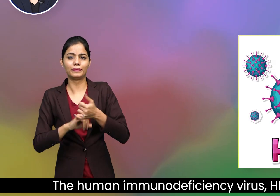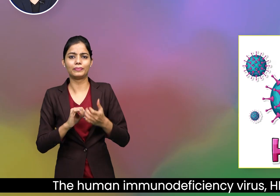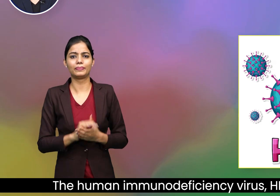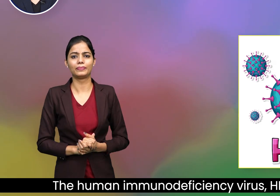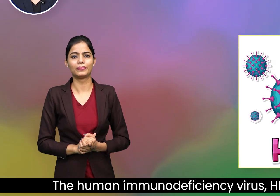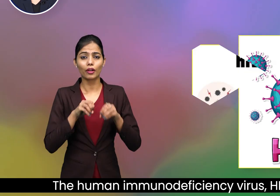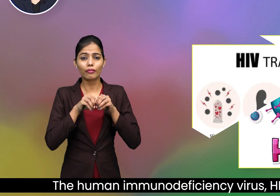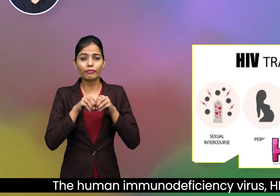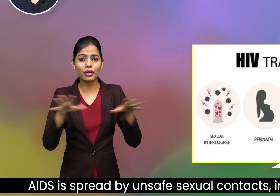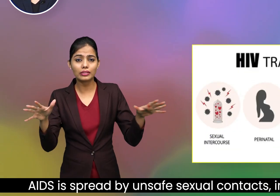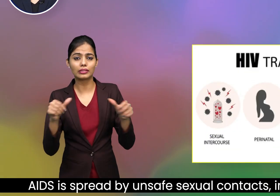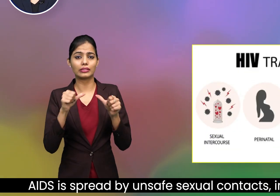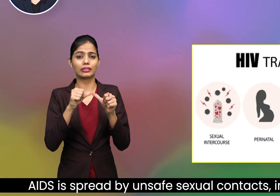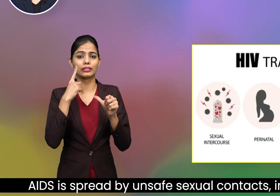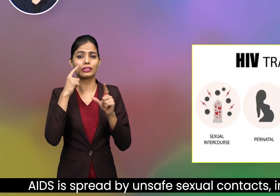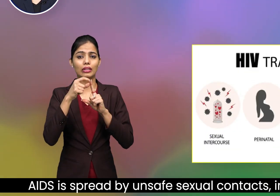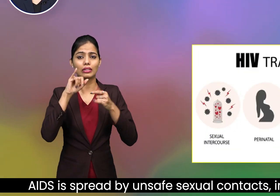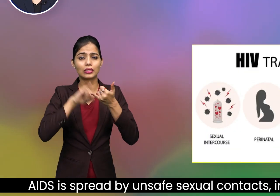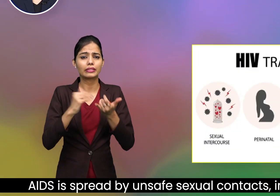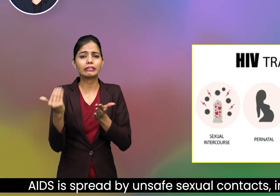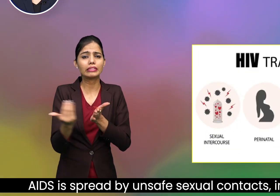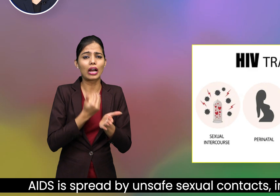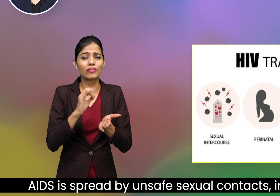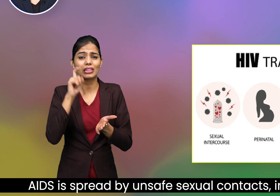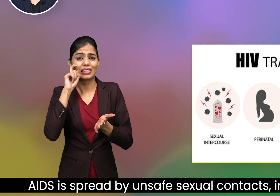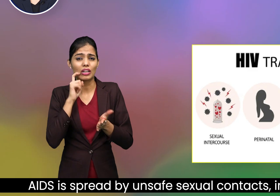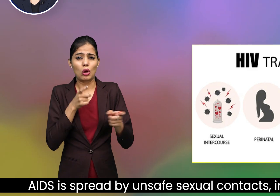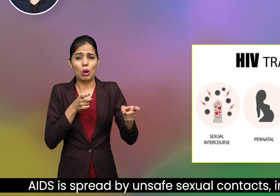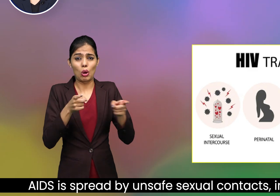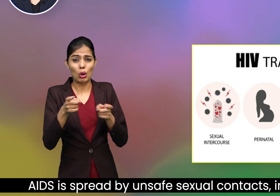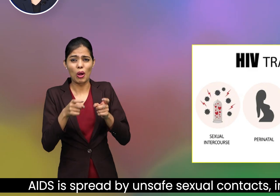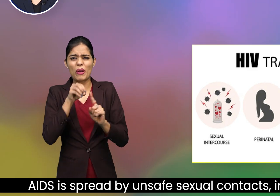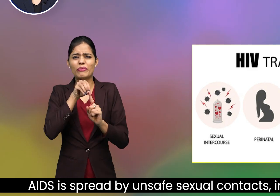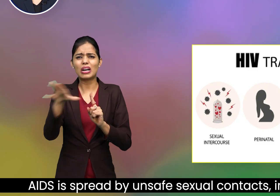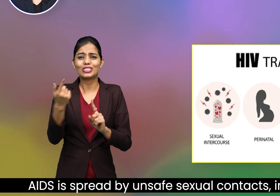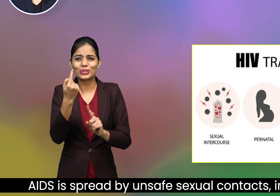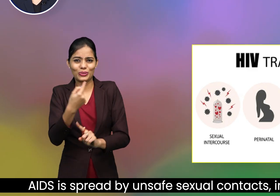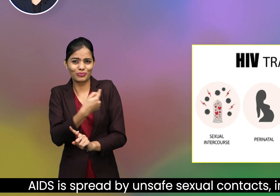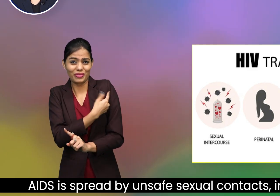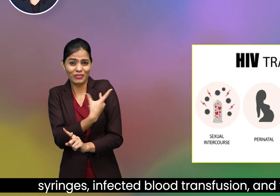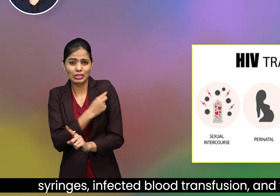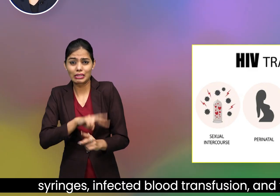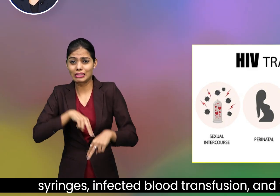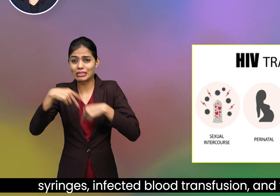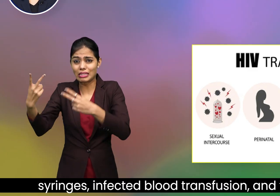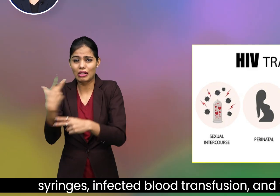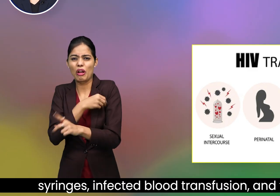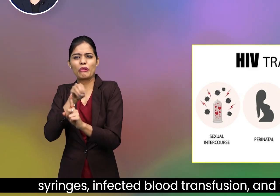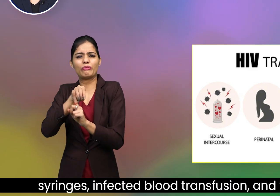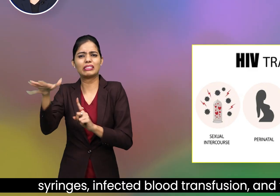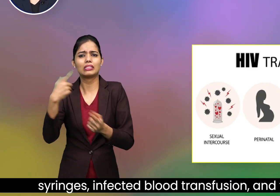AIDS. AIDS is spread by unsafe sexual contacts, infected needles or